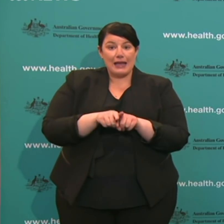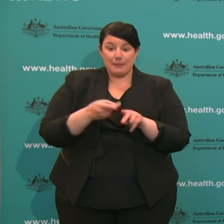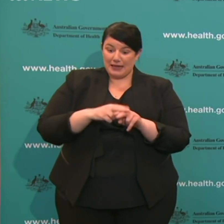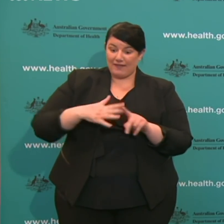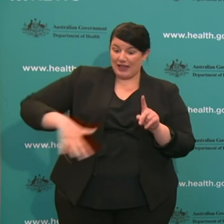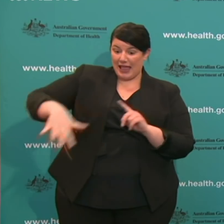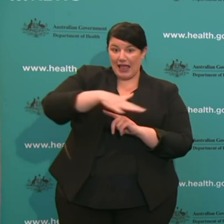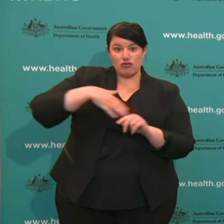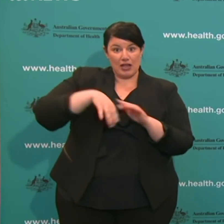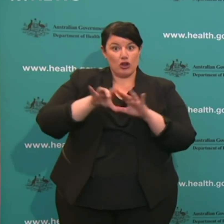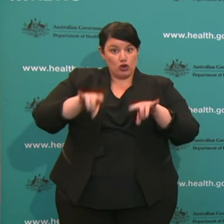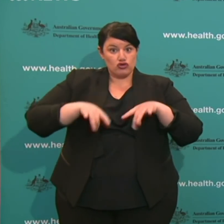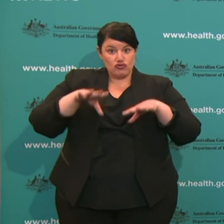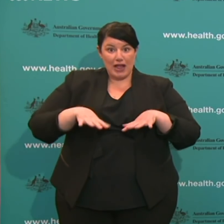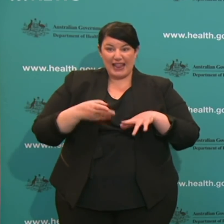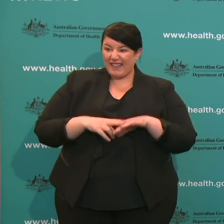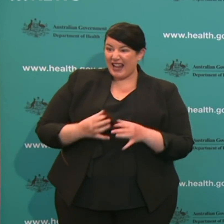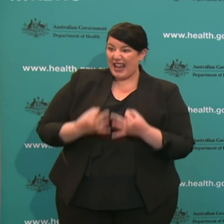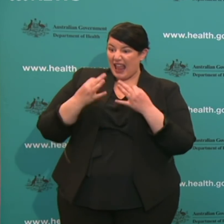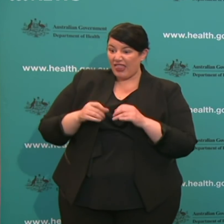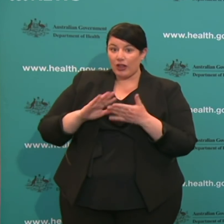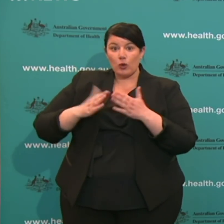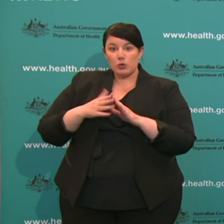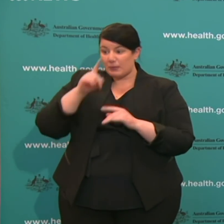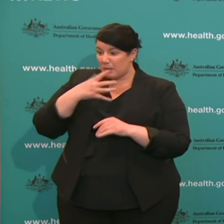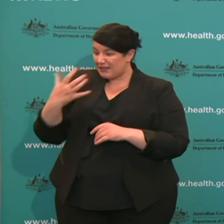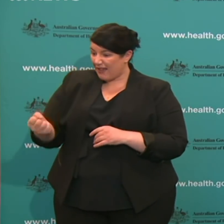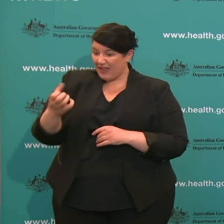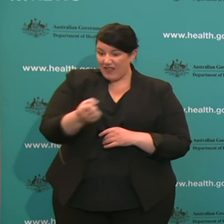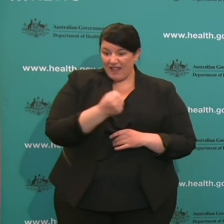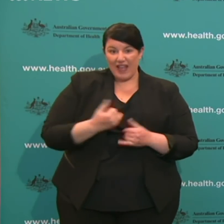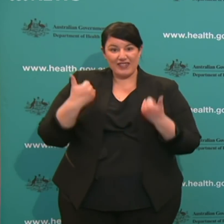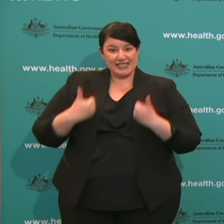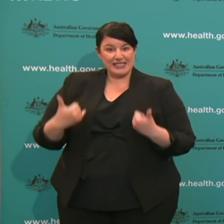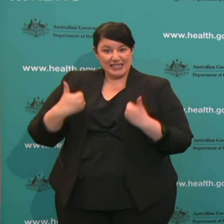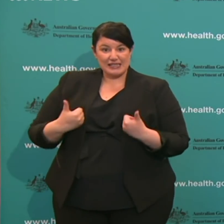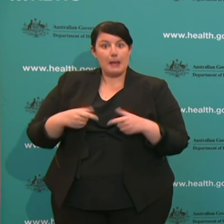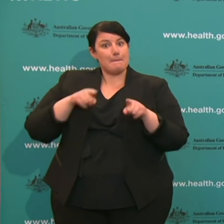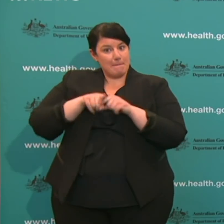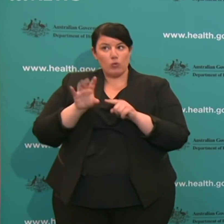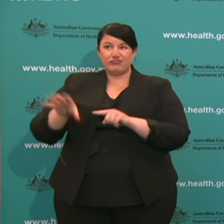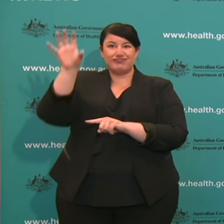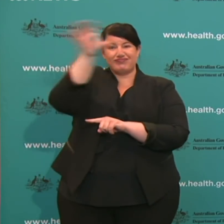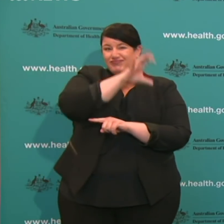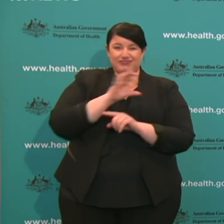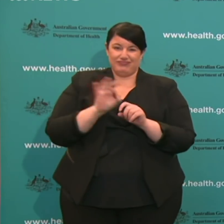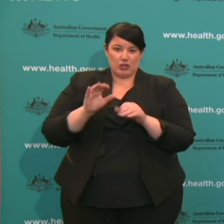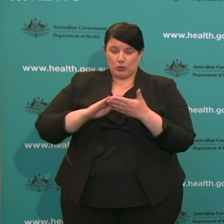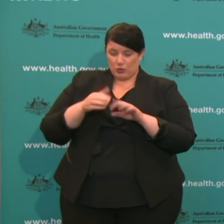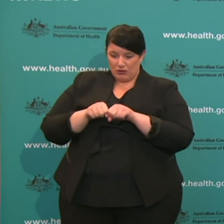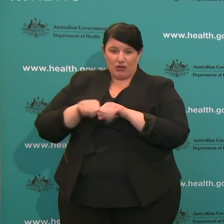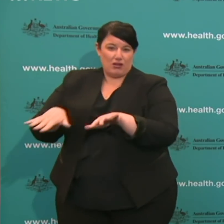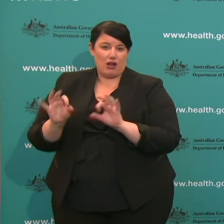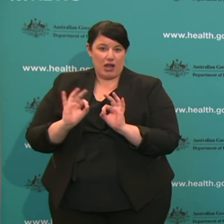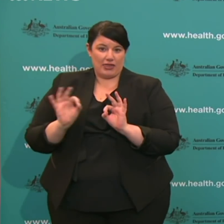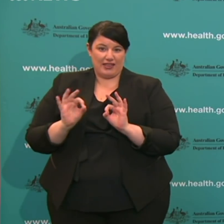of Australia where there is no community transmission, 7 out of our 8 jurisdictions, we do not recommend mask